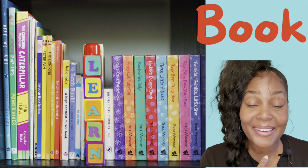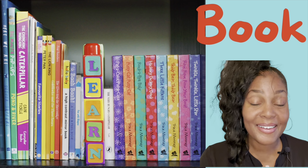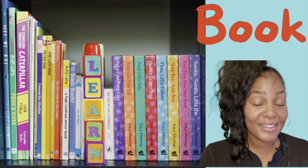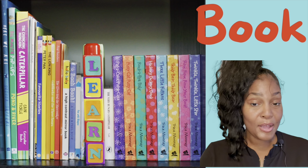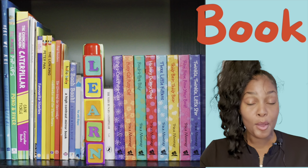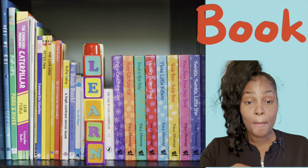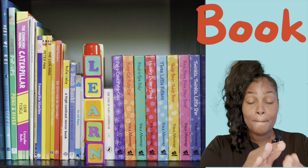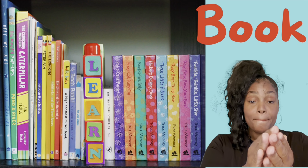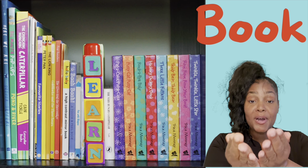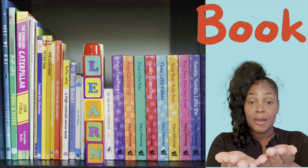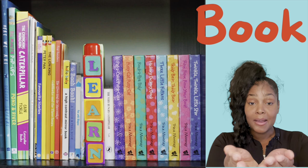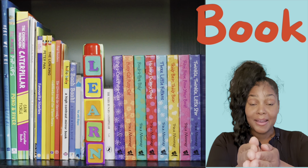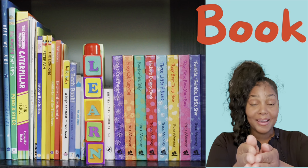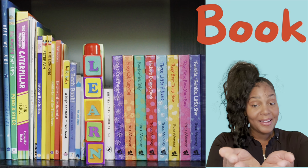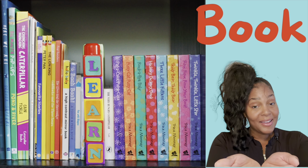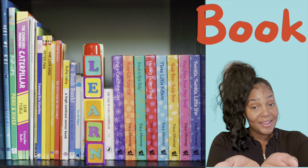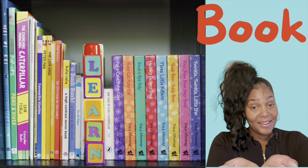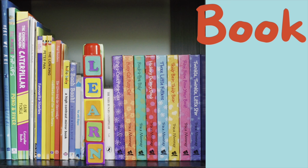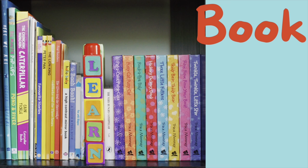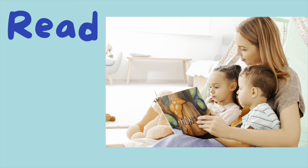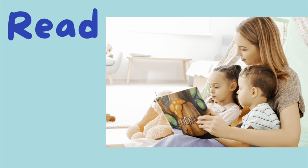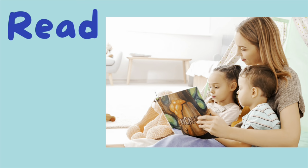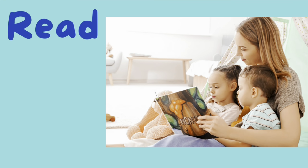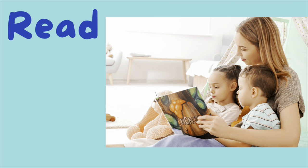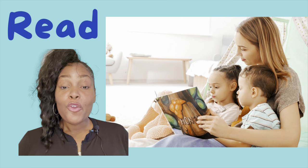Book. Book.